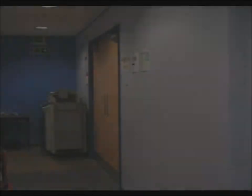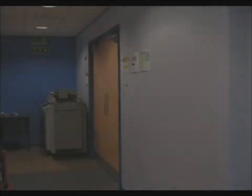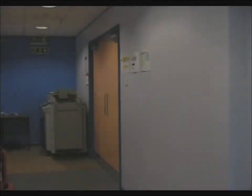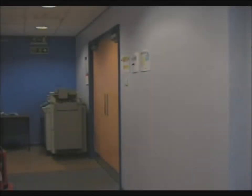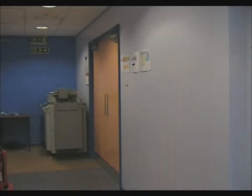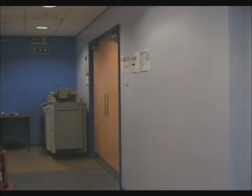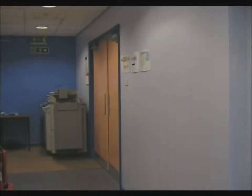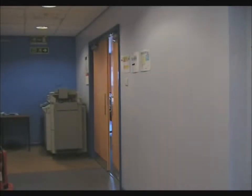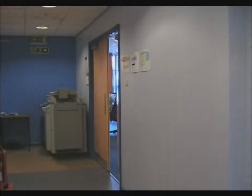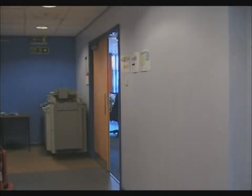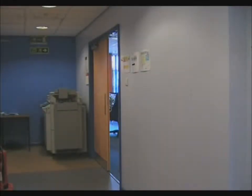way.